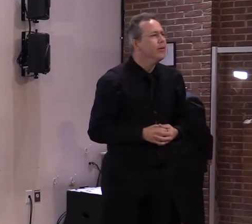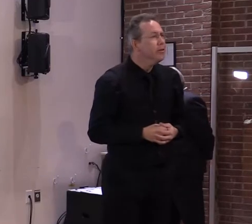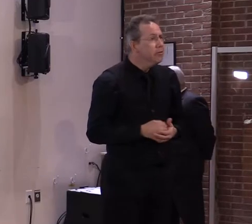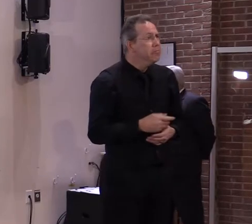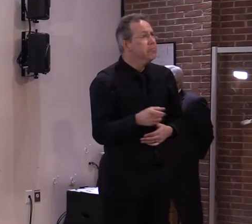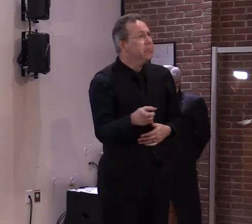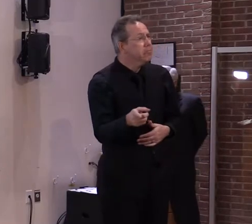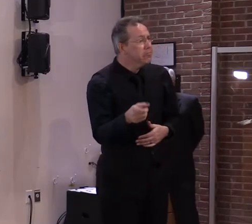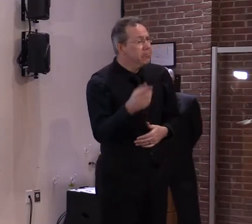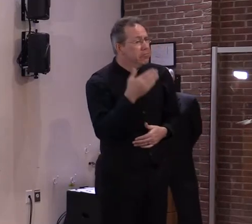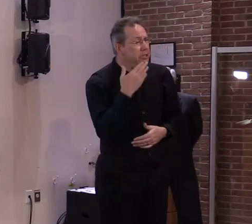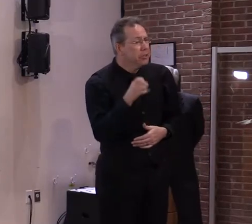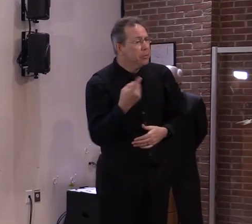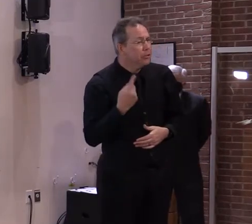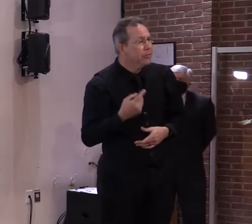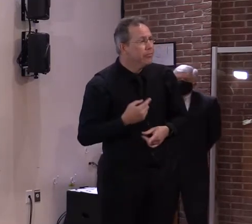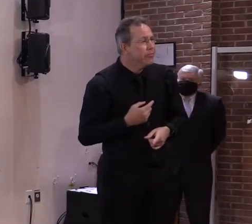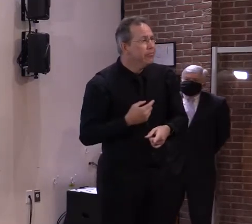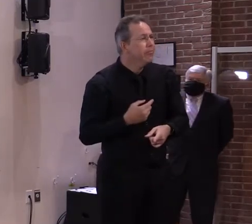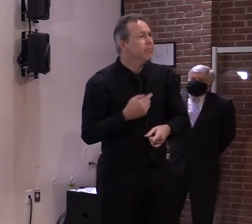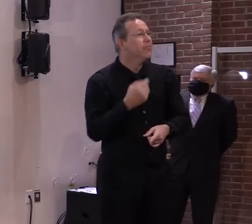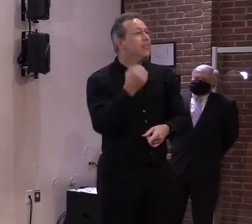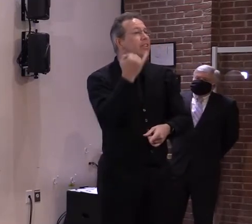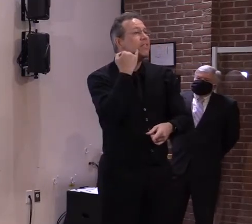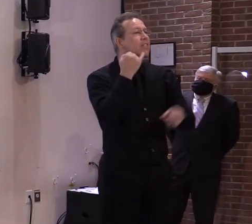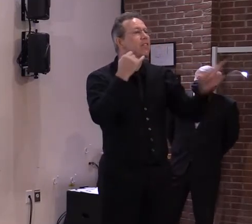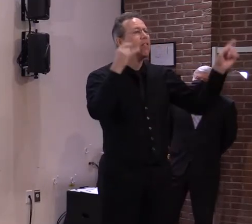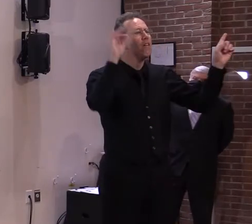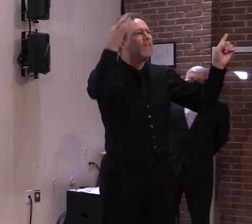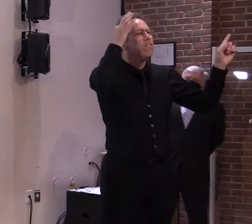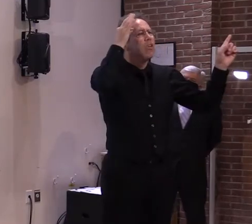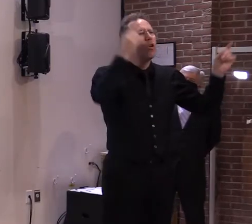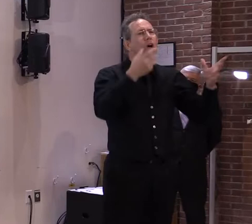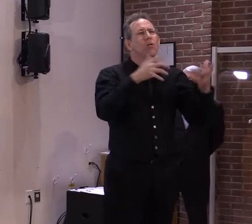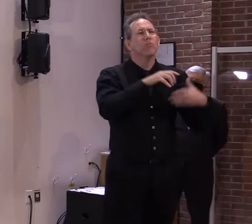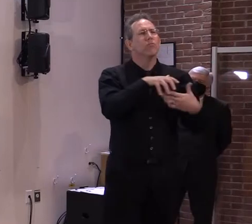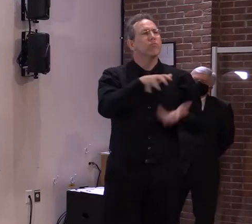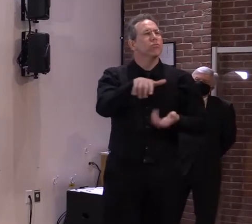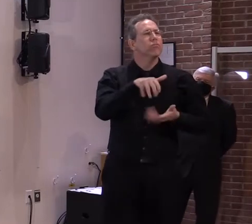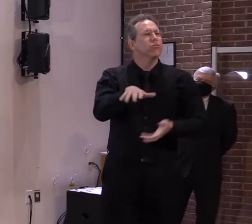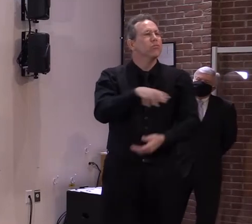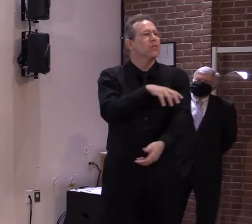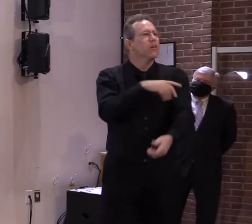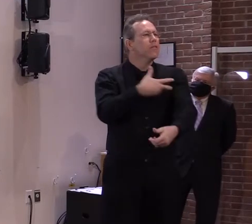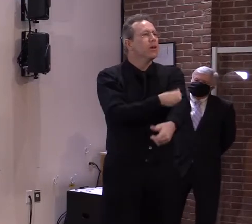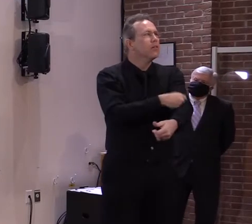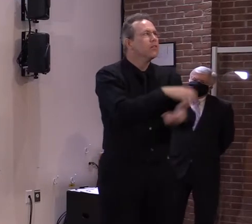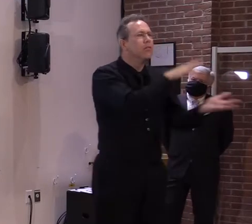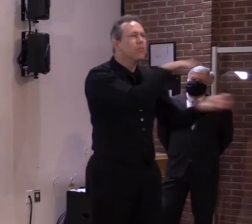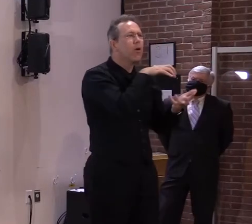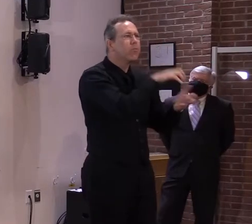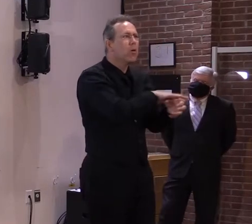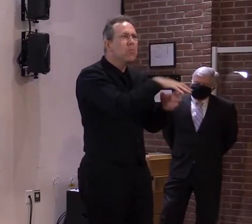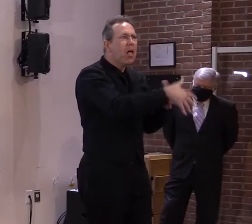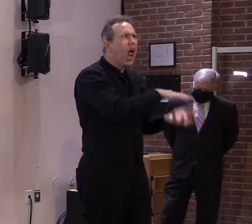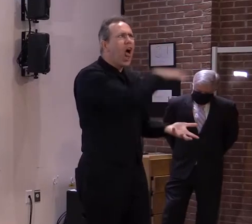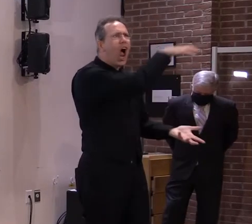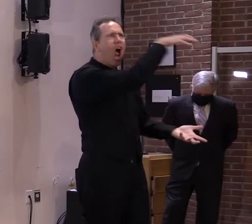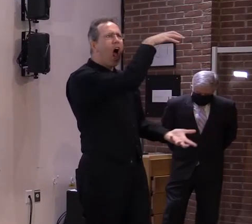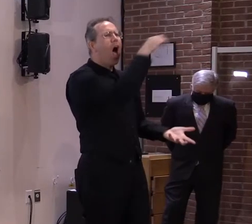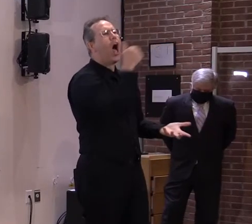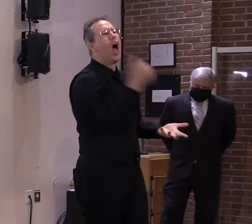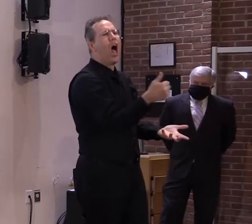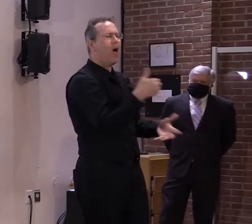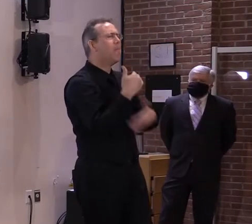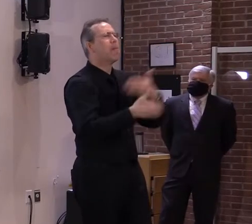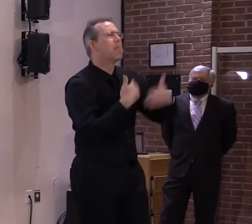feds had told us we would receive, this could be accelerated. And if we saw, you know, continue to watch the metrics,